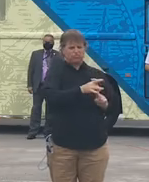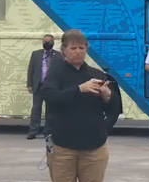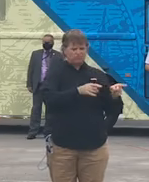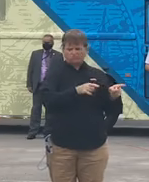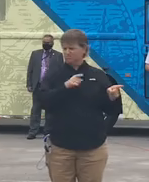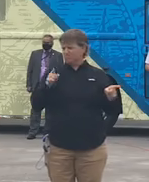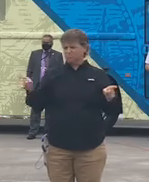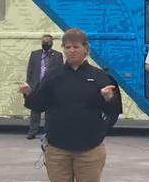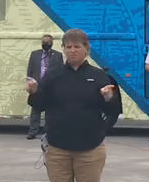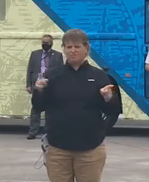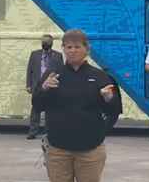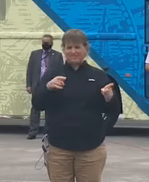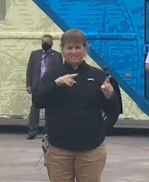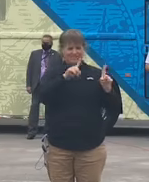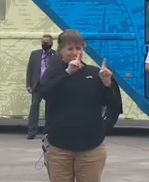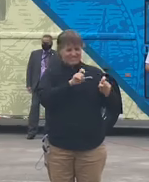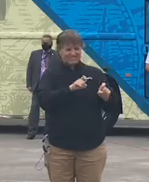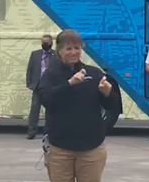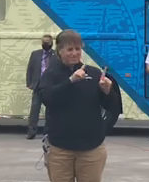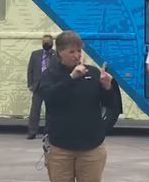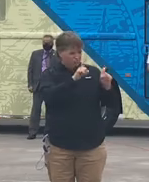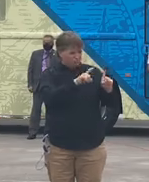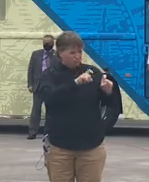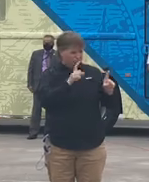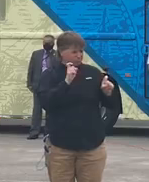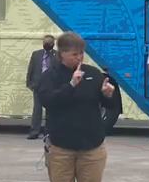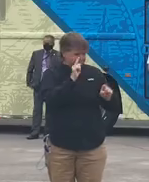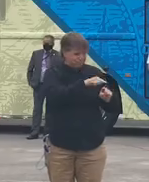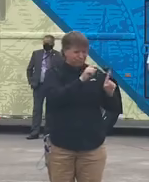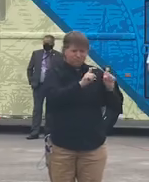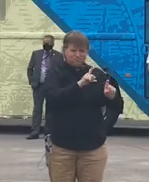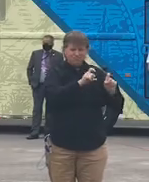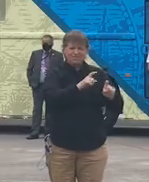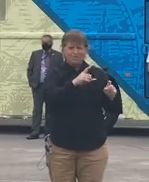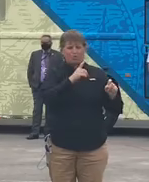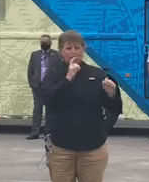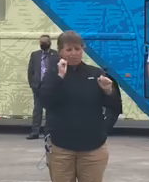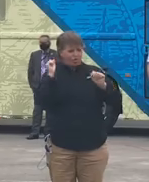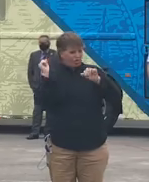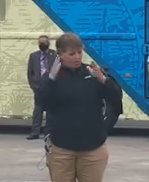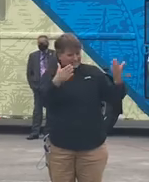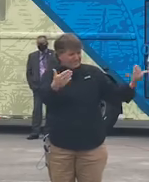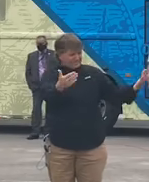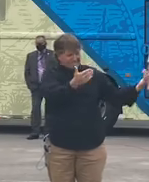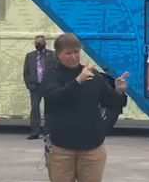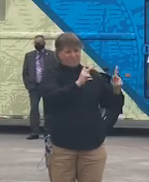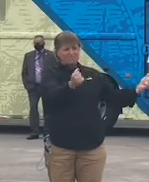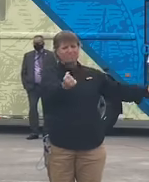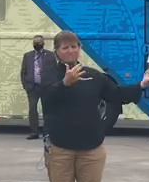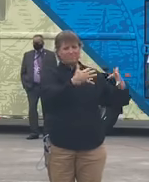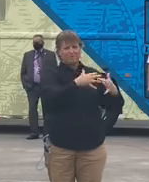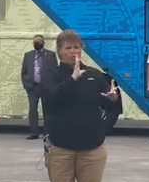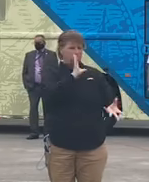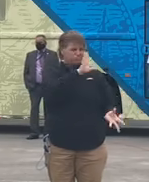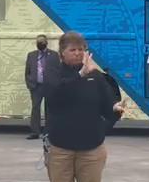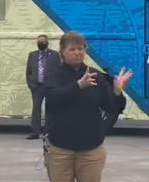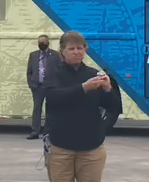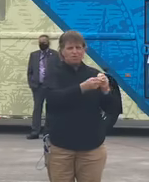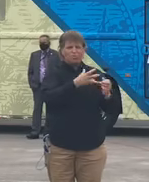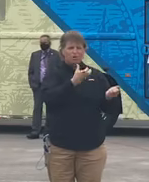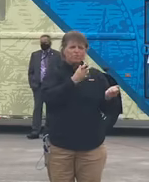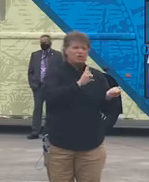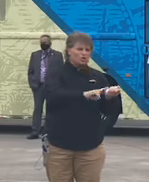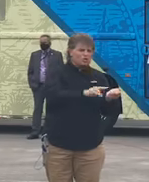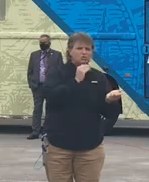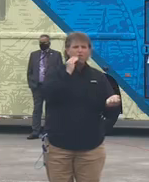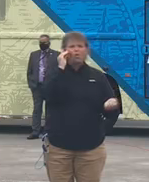that'll have 20, 30, or when you have a nursing home. So those are discrete problems. We've worked